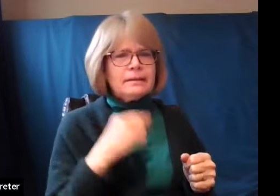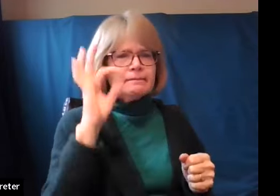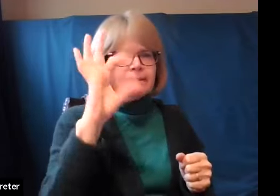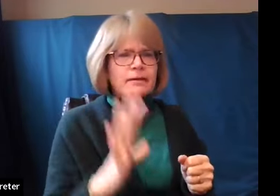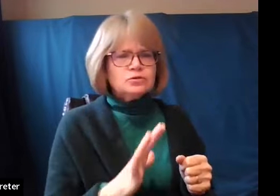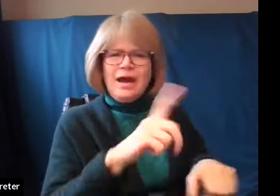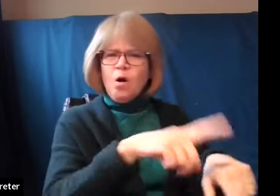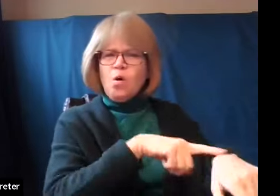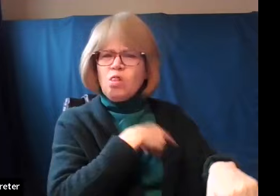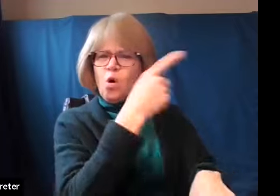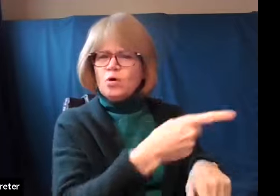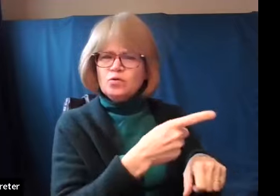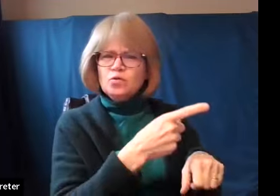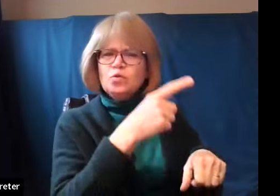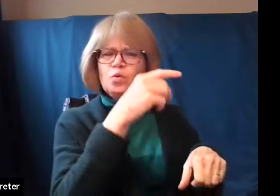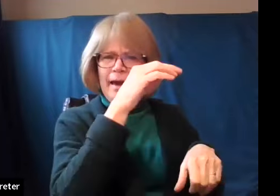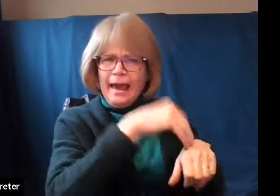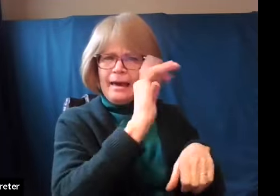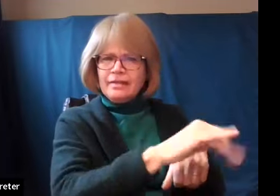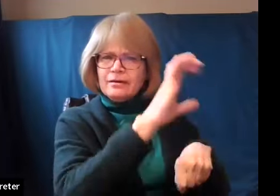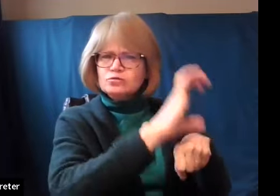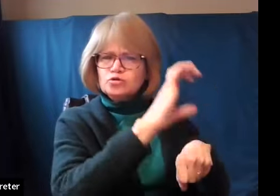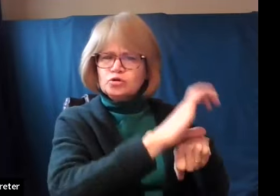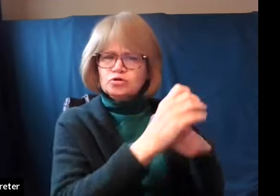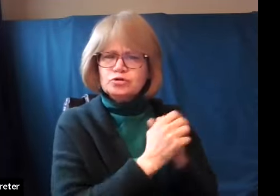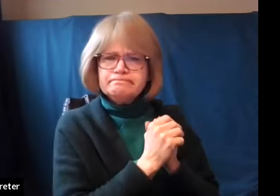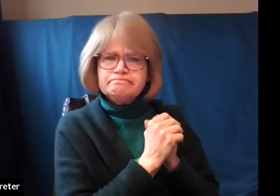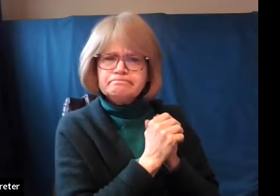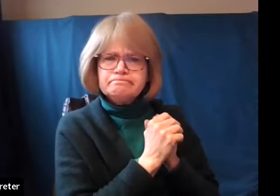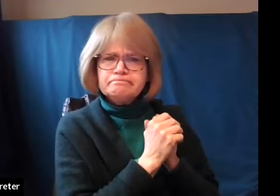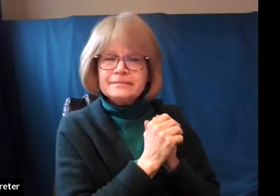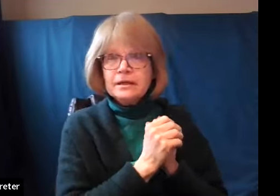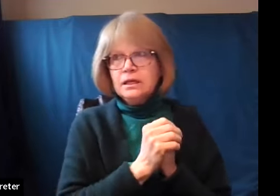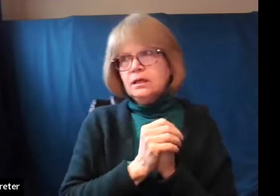Pastor, how long have you been at Broad Street Church?"